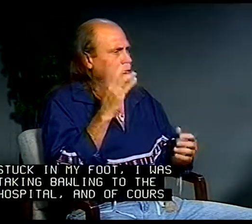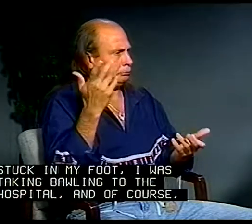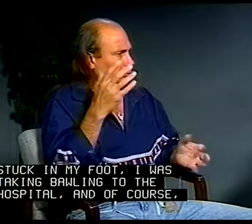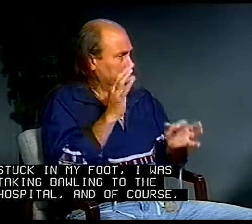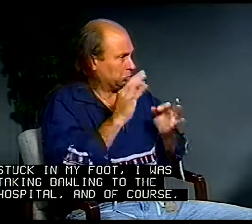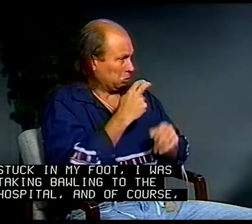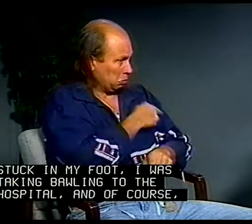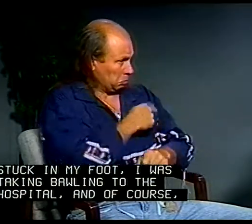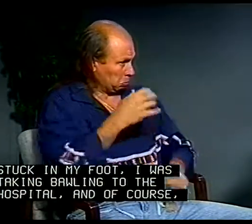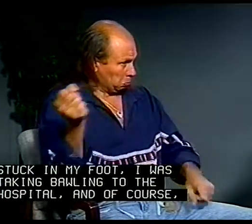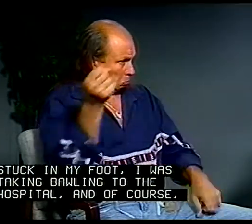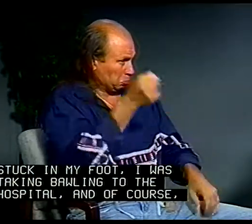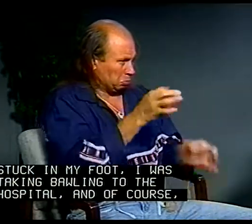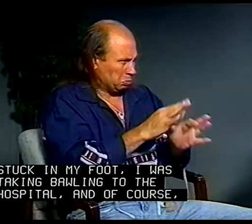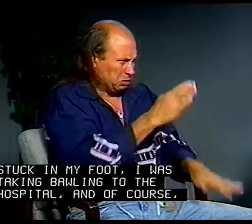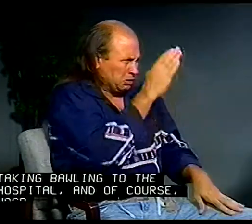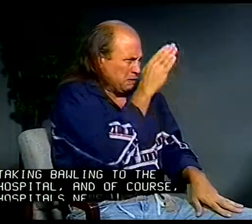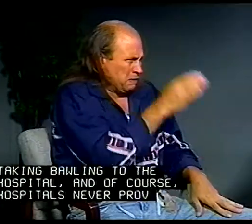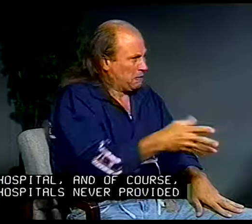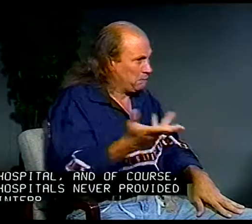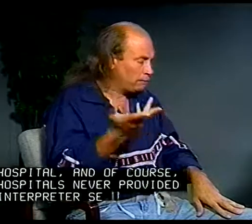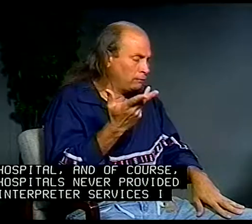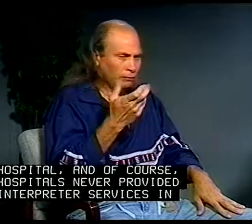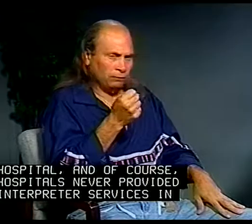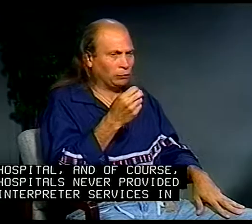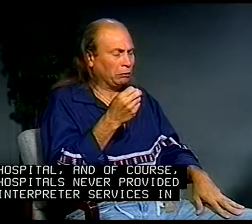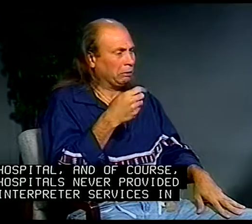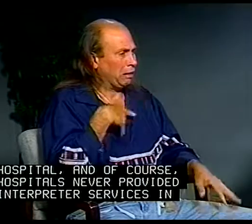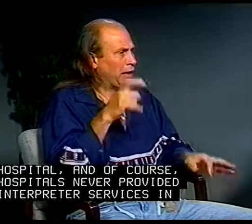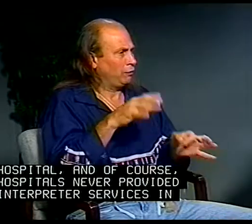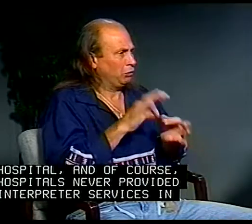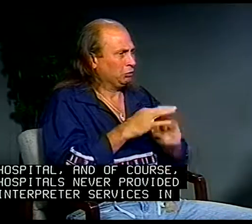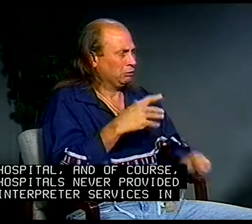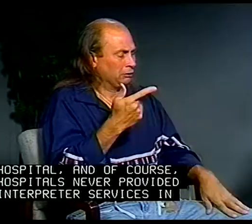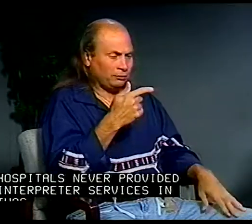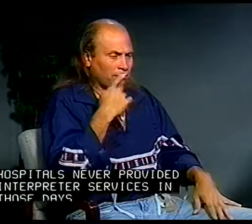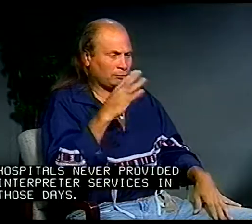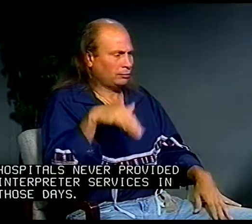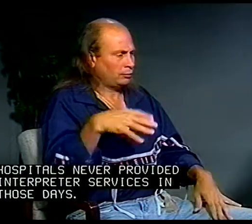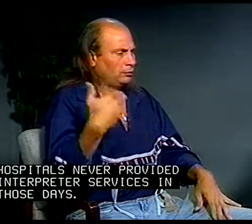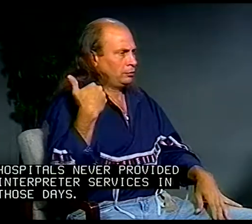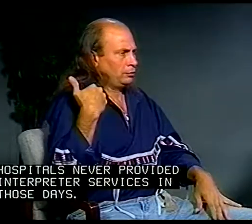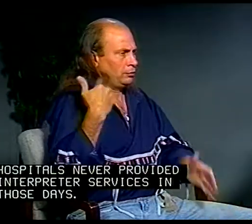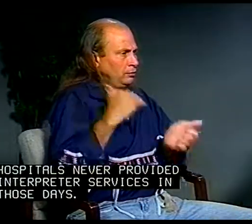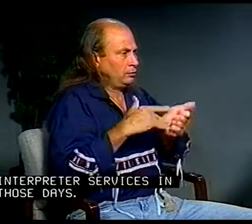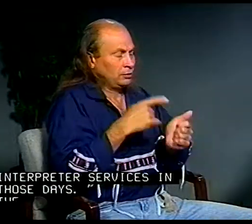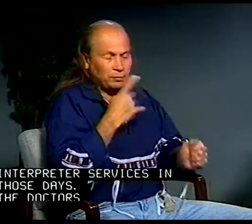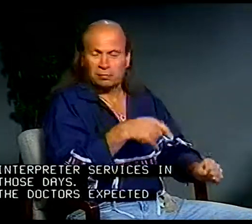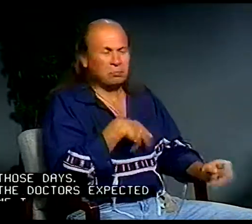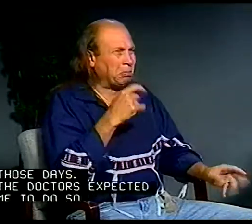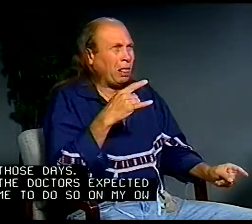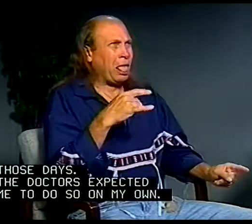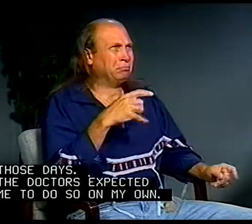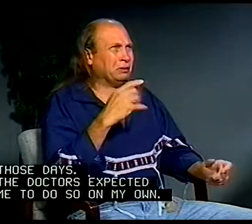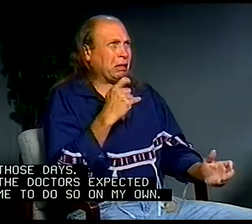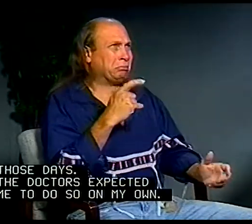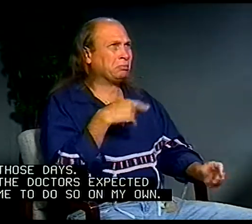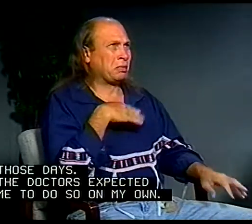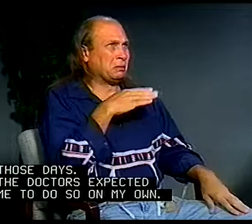taken bawling to the hospital. And of course, hospitals never provided interpreting services in those days. The doctor expected me to do